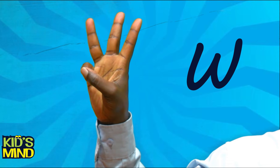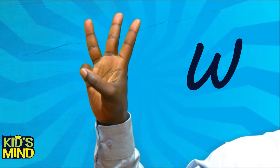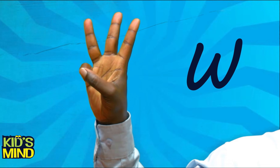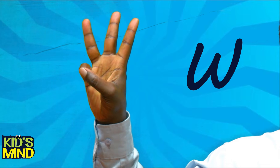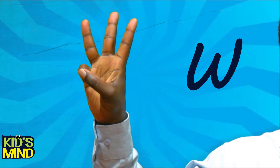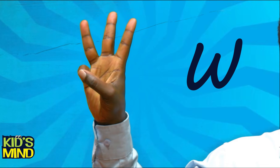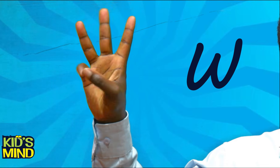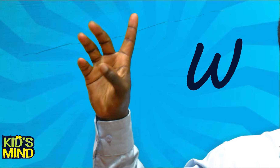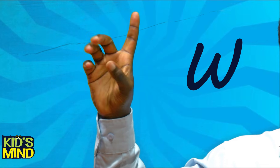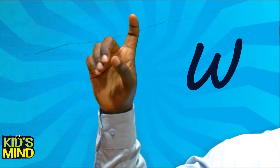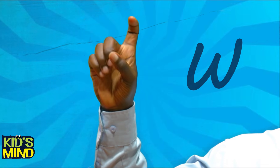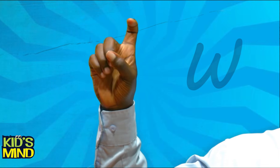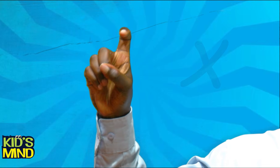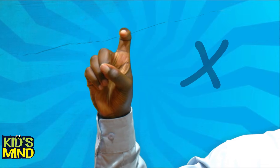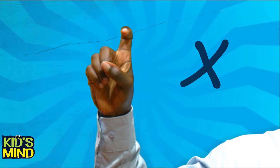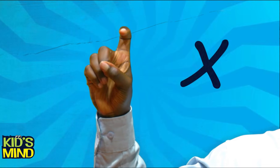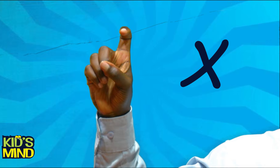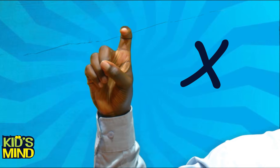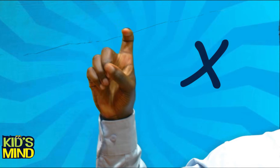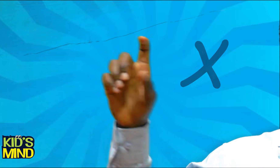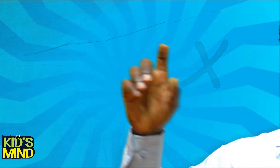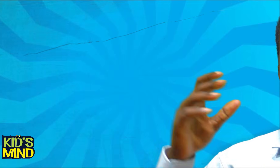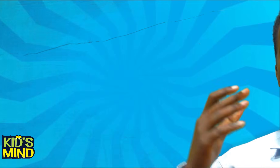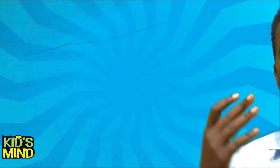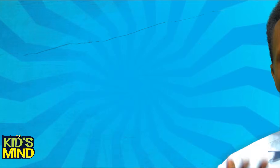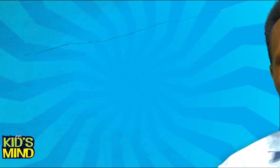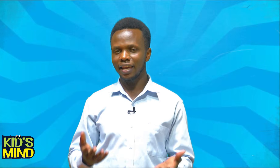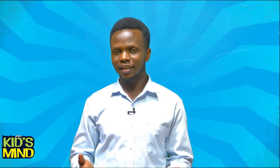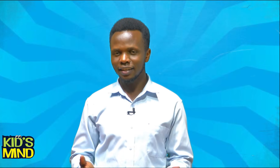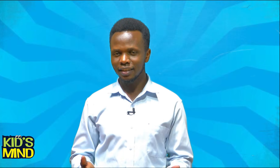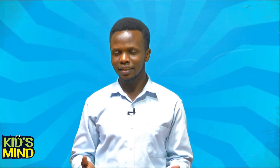W, X. Again,